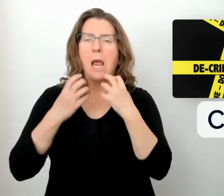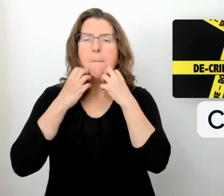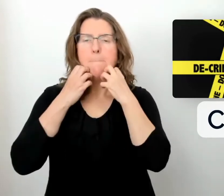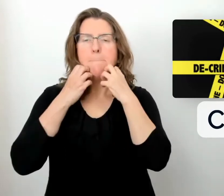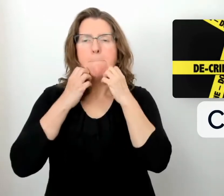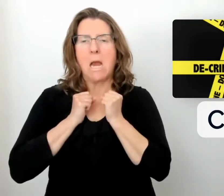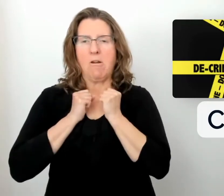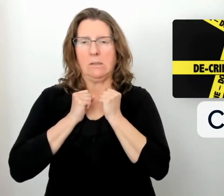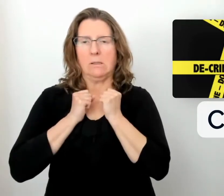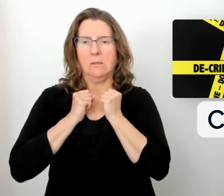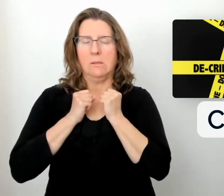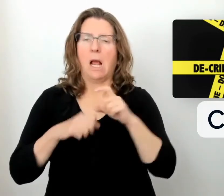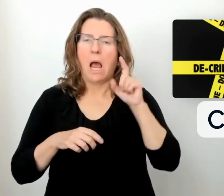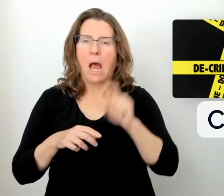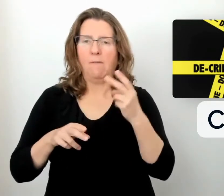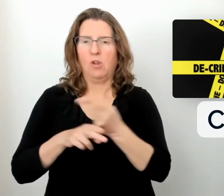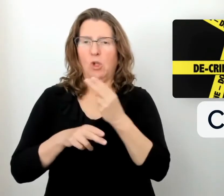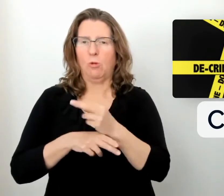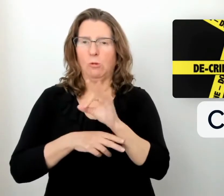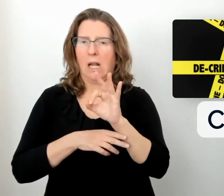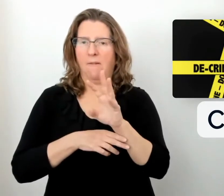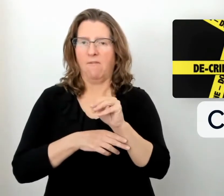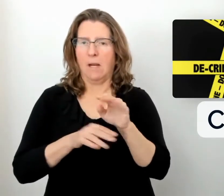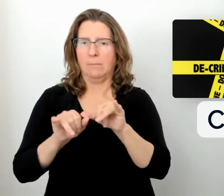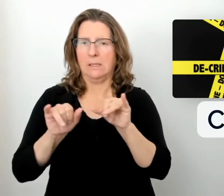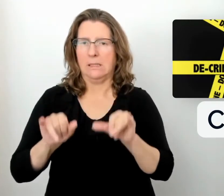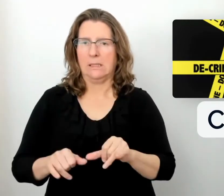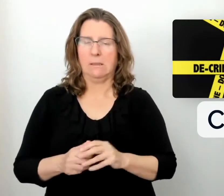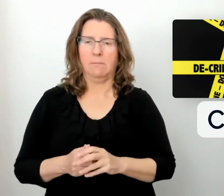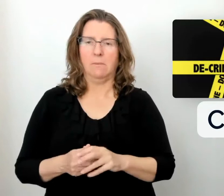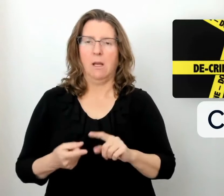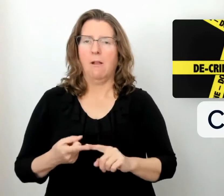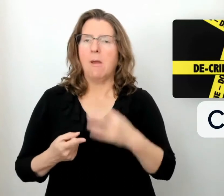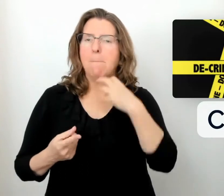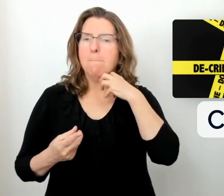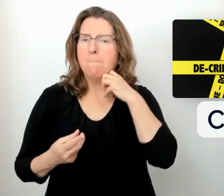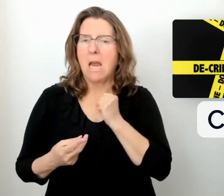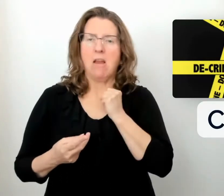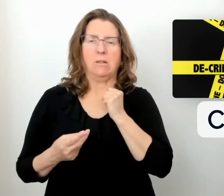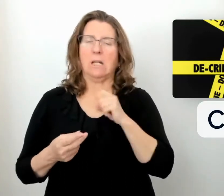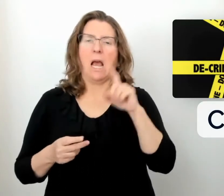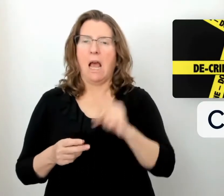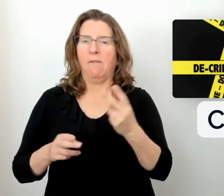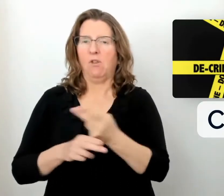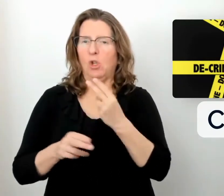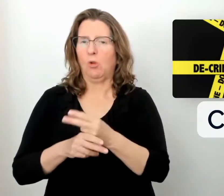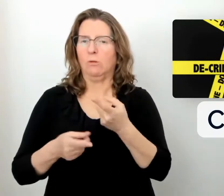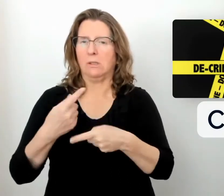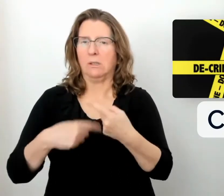were thoroughly embarrassed they had to use an FM system. Likewise, they felt ashamed that interpreting services